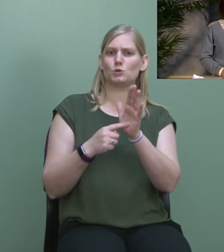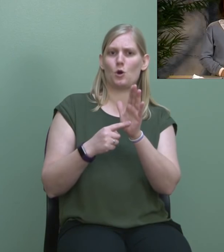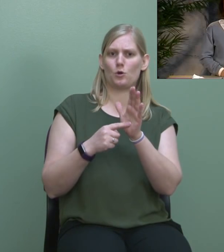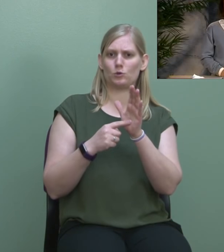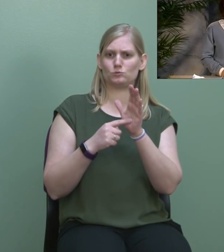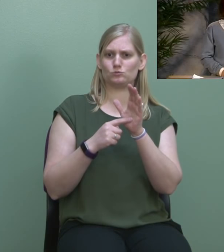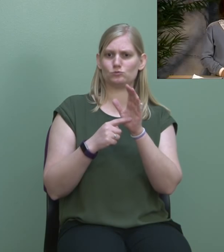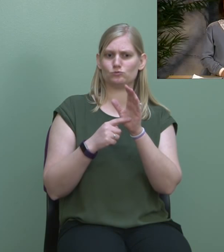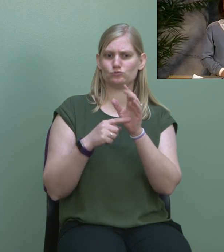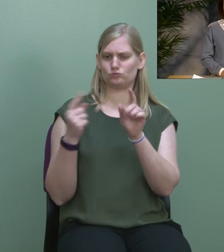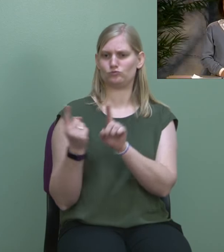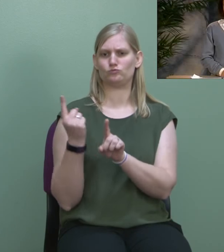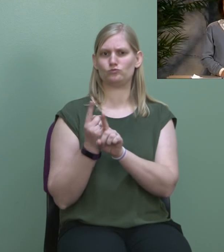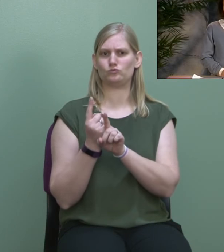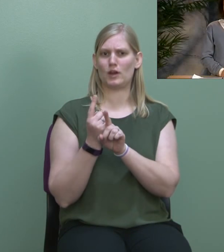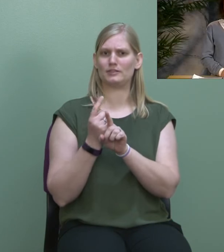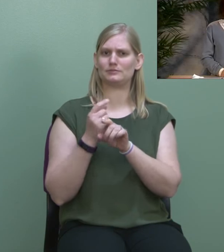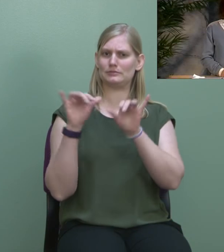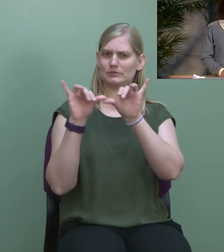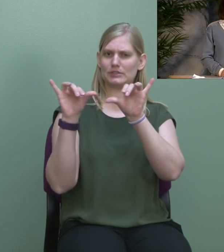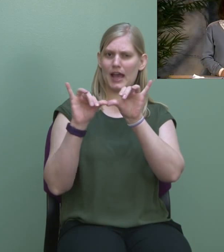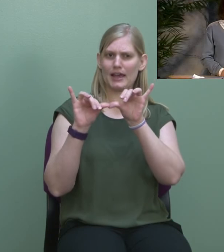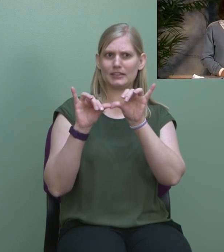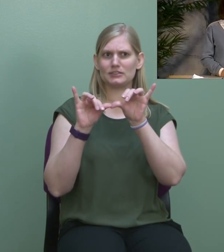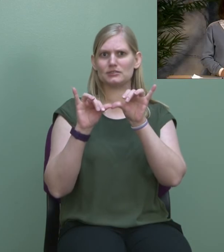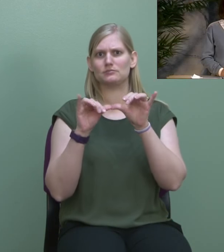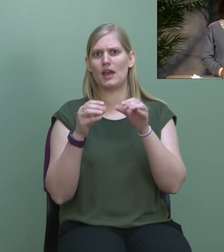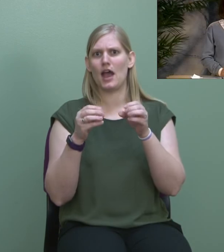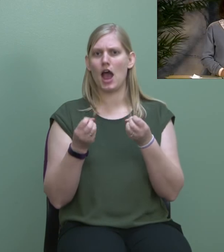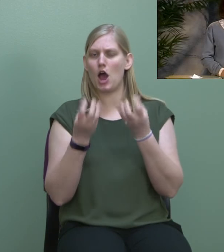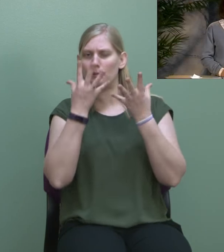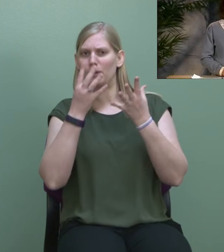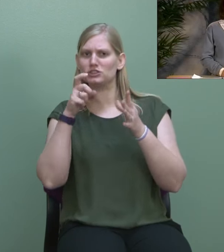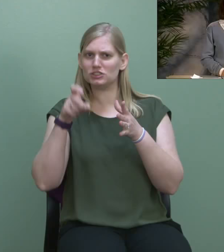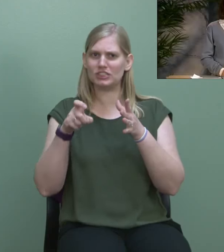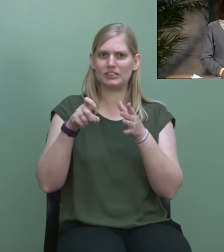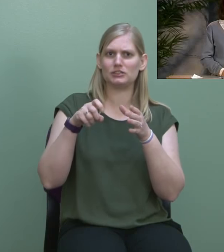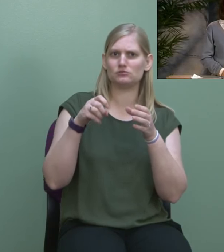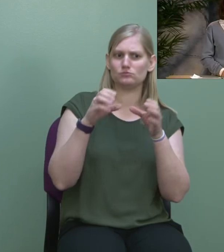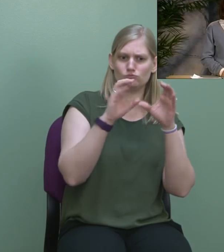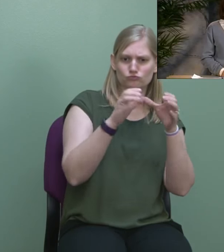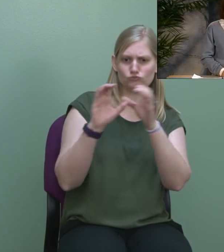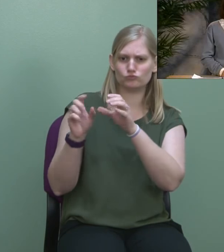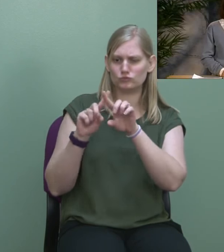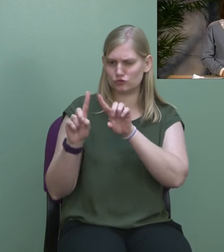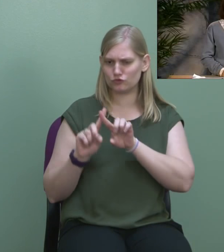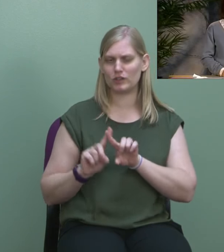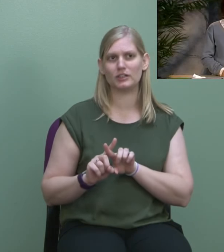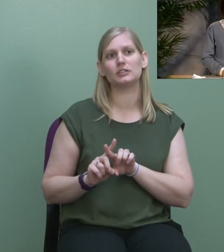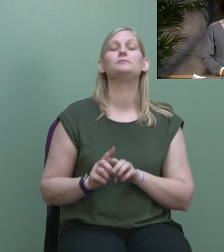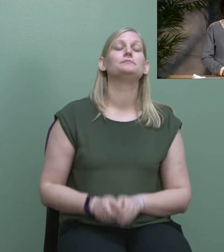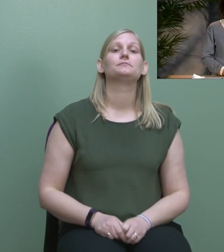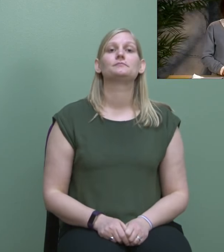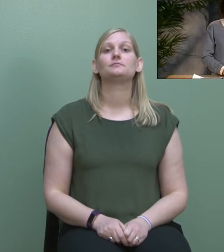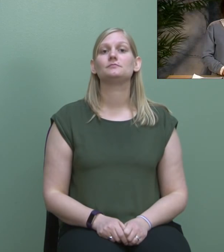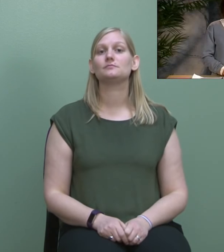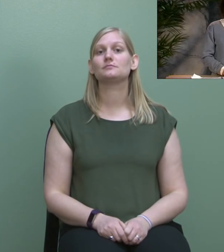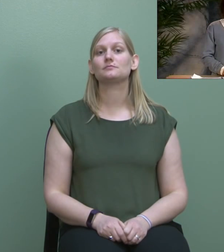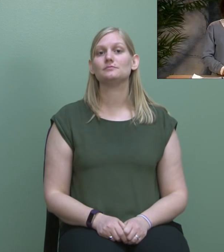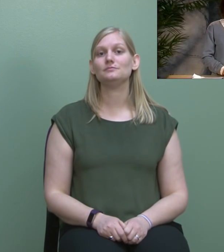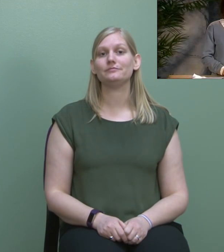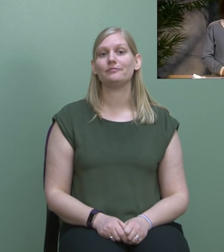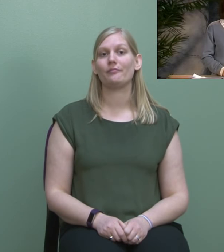servings that we need from each group. Also, that it is put into a building block shape is very helpful to me,